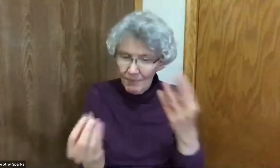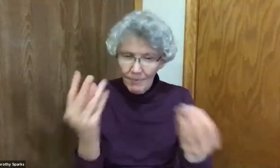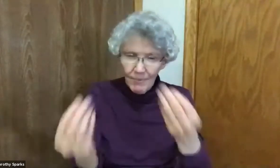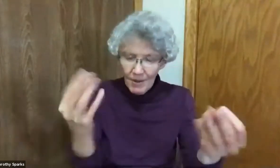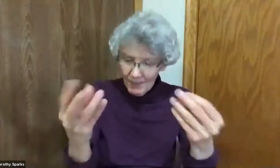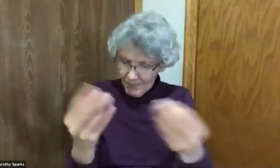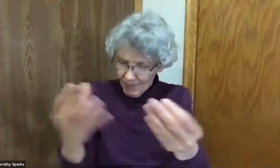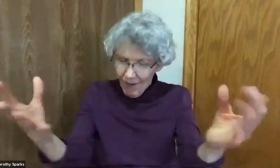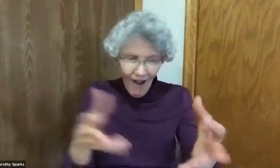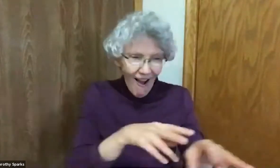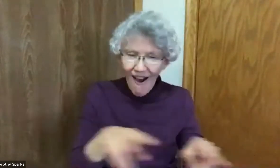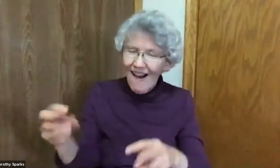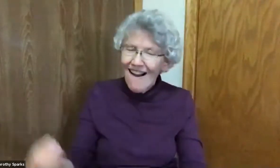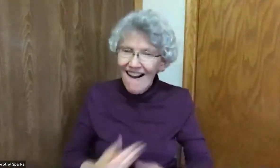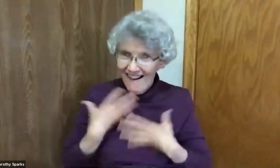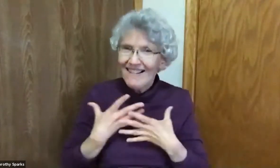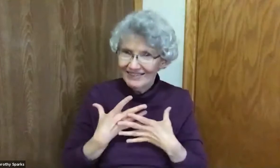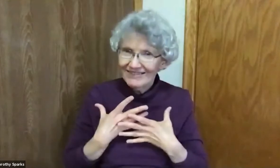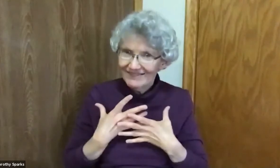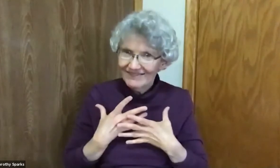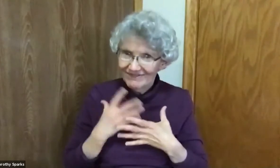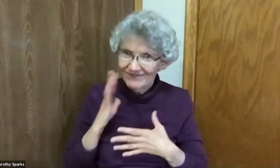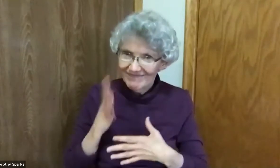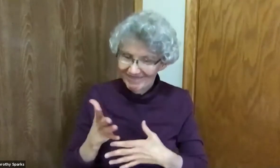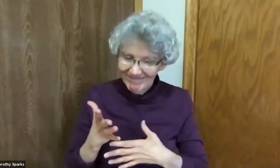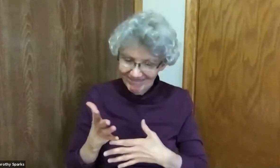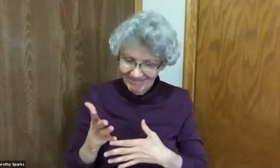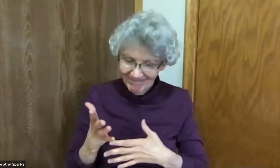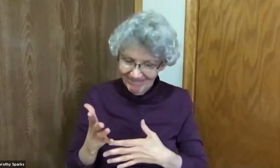like flowers blooming in a garden.